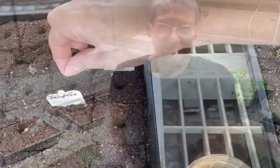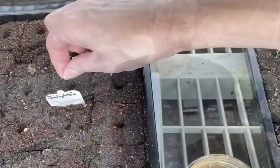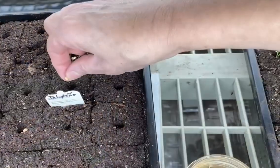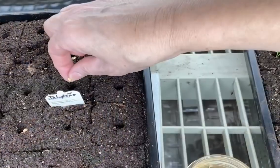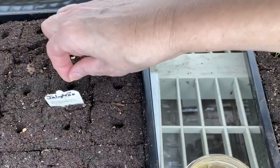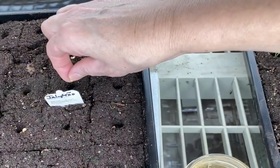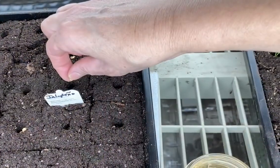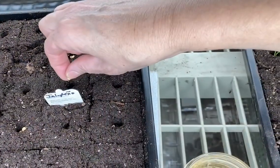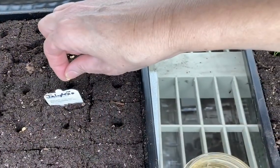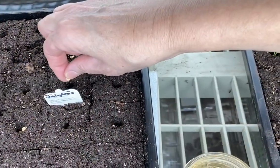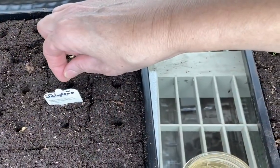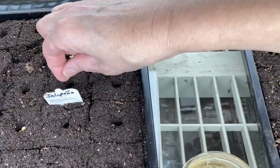thin.